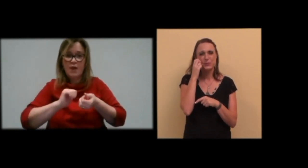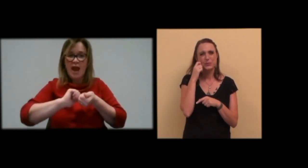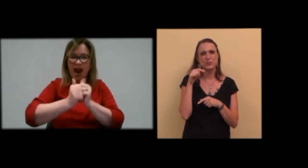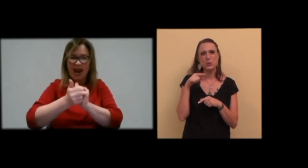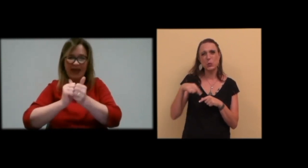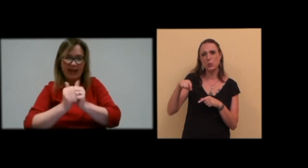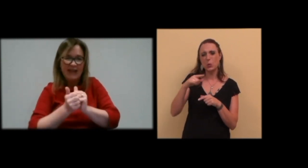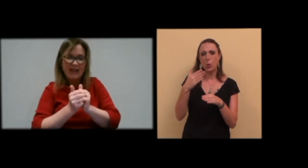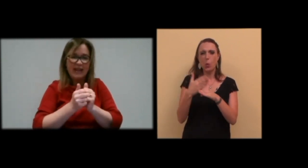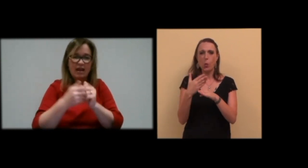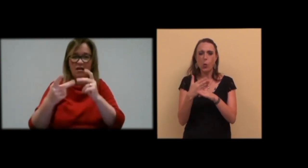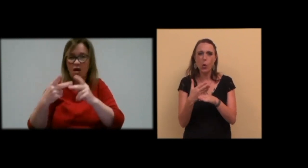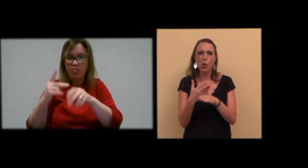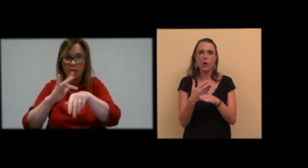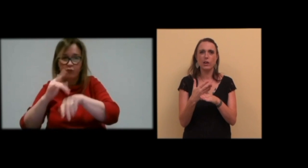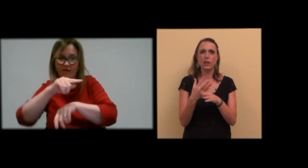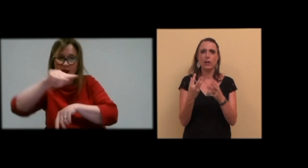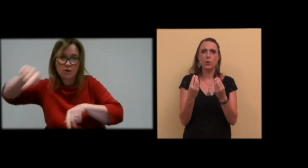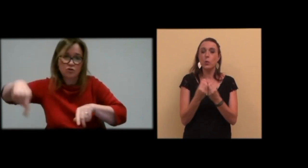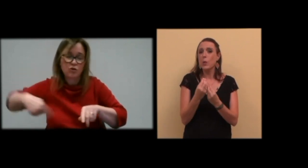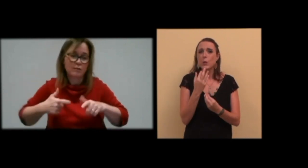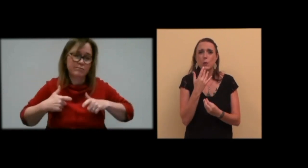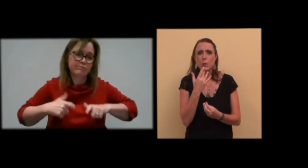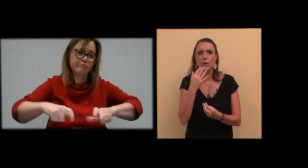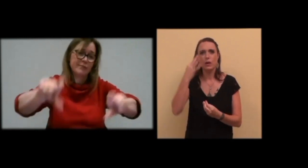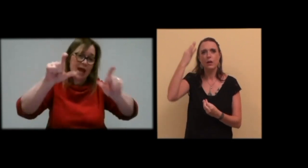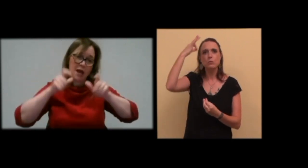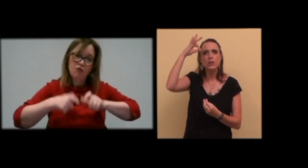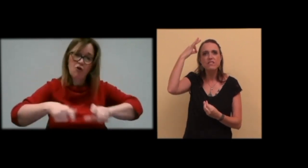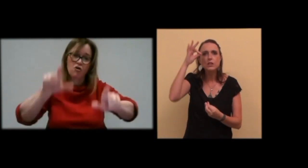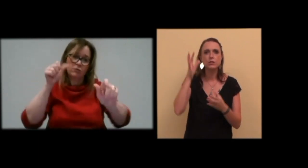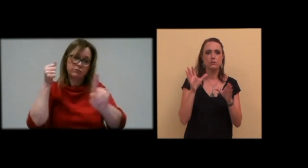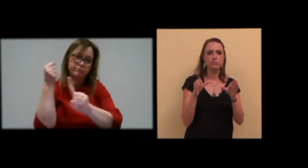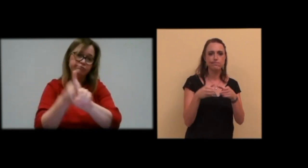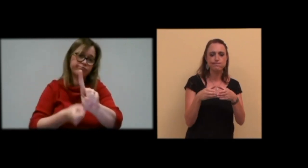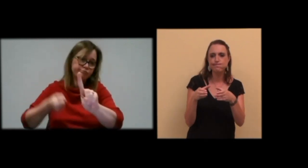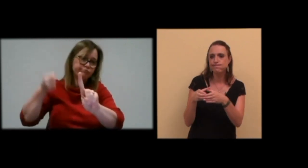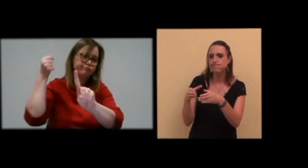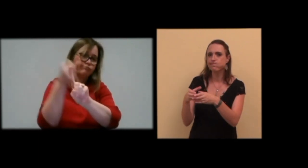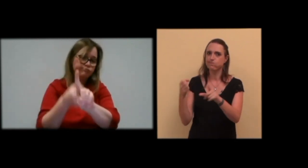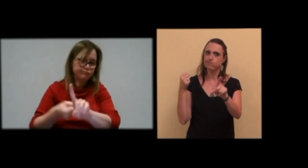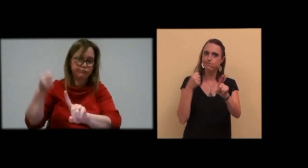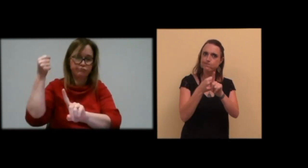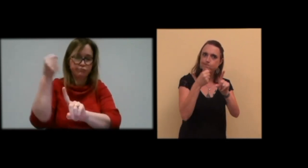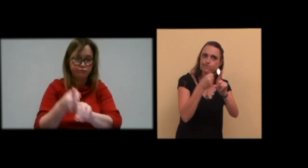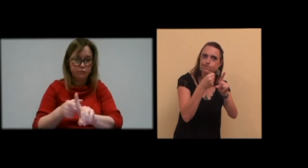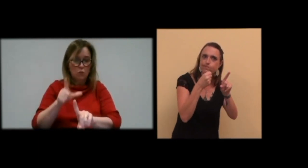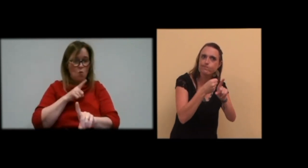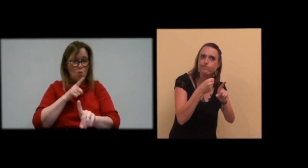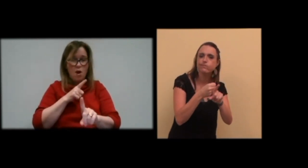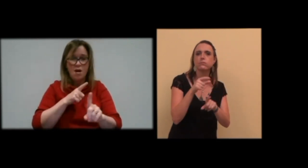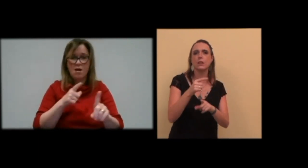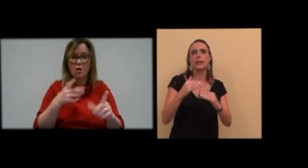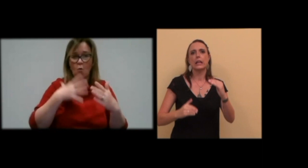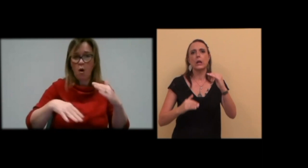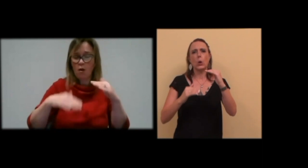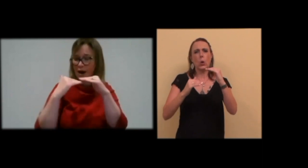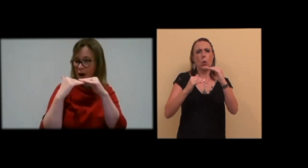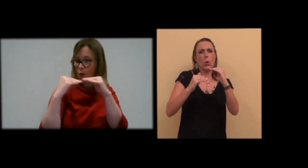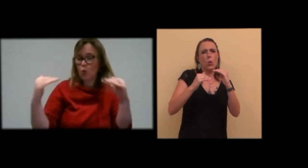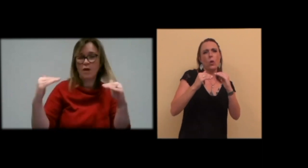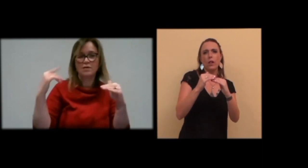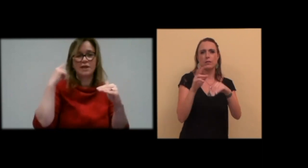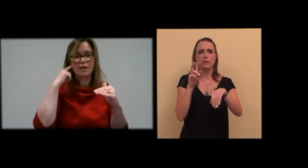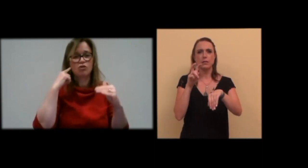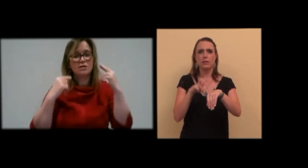good, but it's also, we are very much working with professionals and organisations and campaigning through